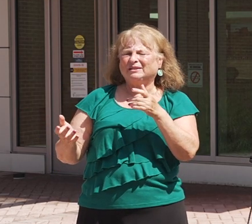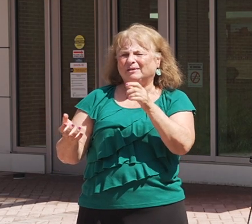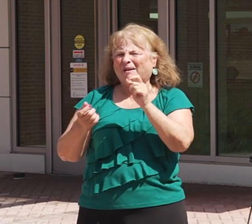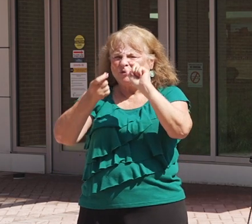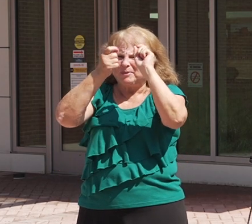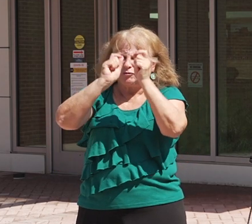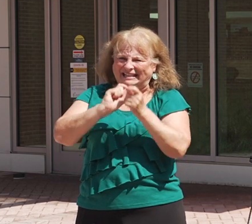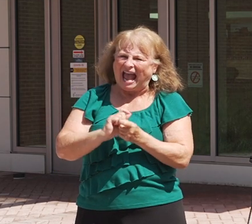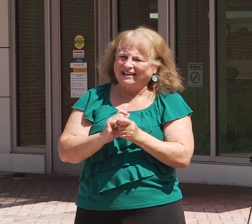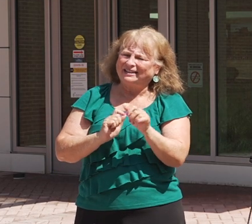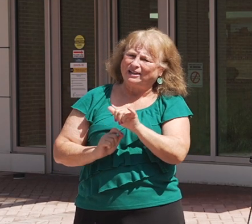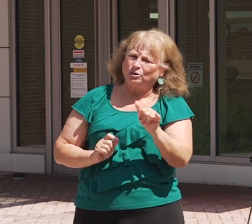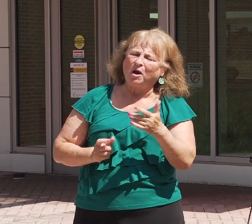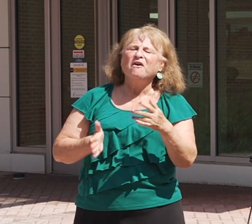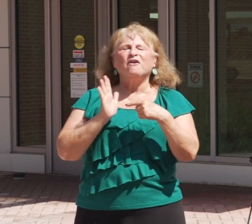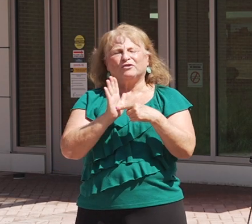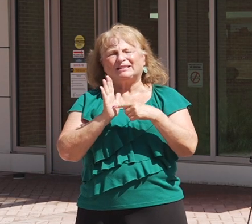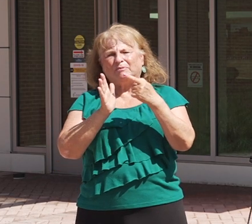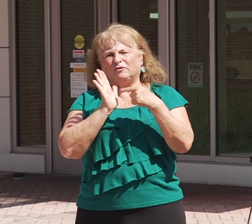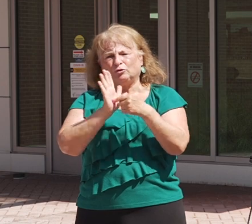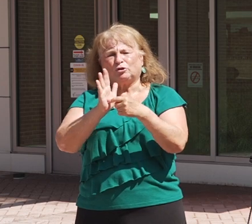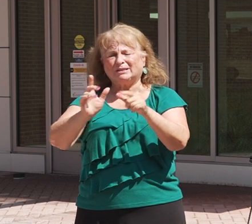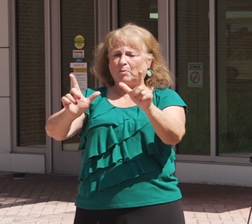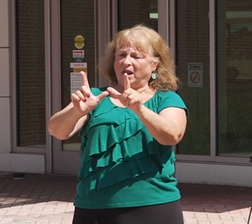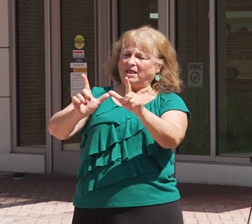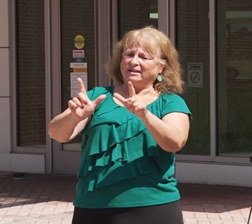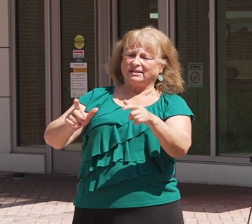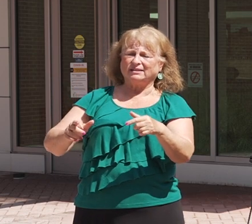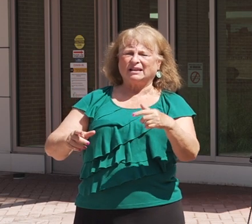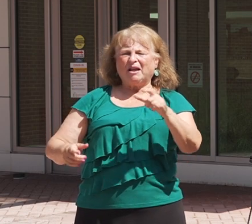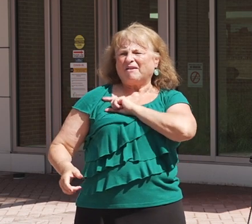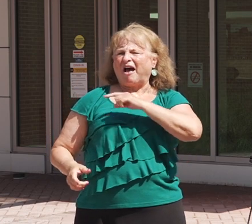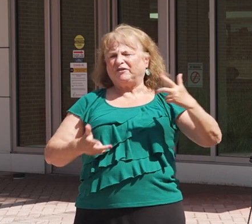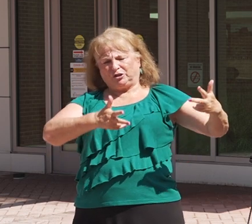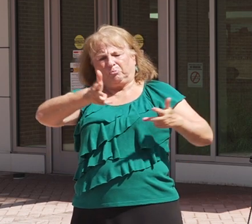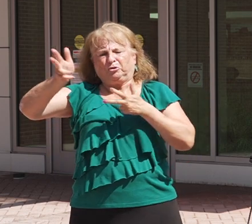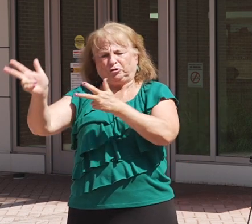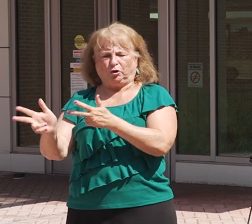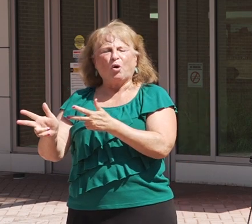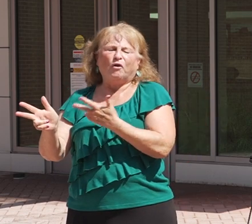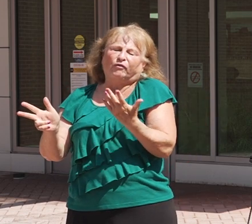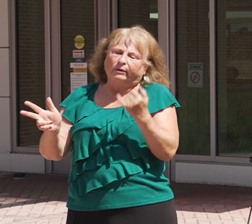well. So, for instance, if you show someone a license, like let's say an officer stops you for driving,